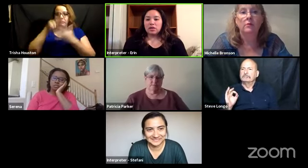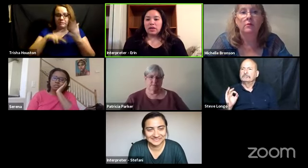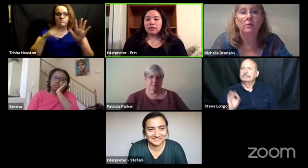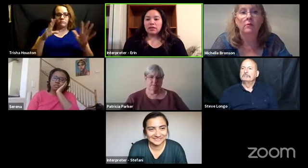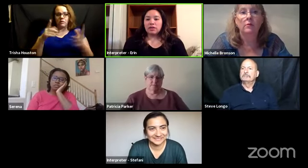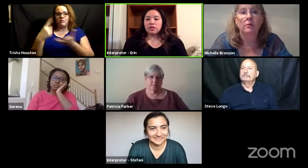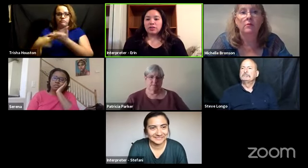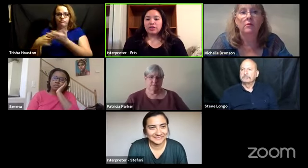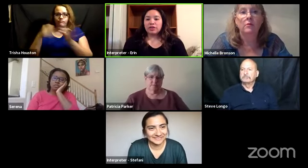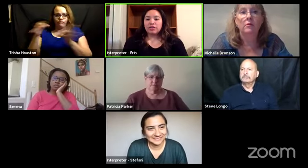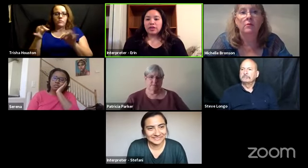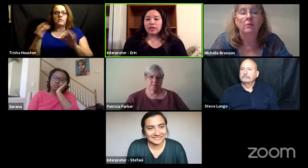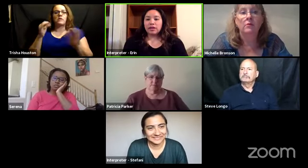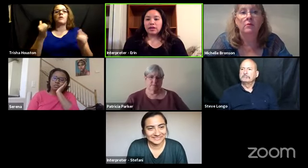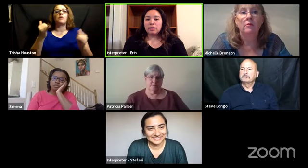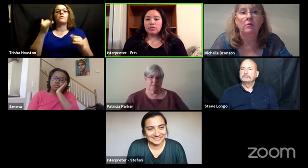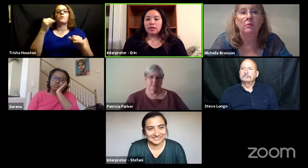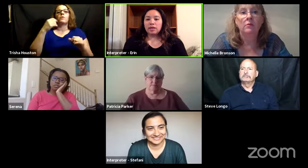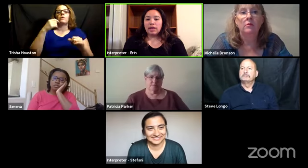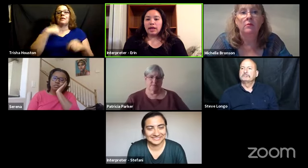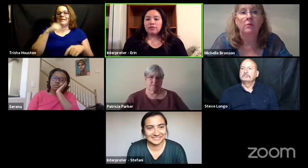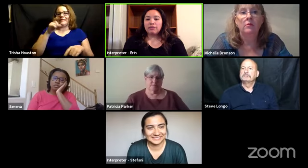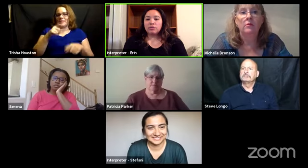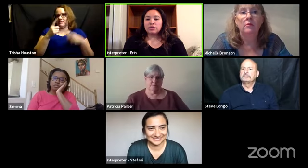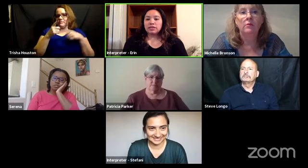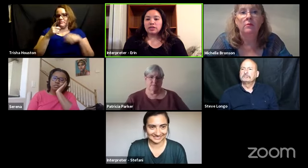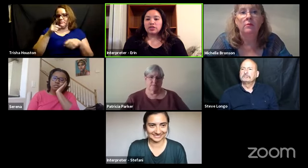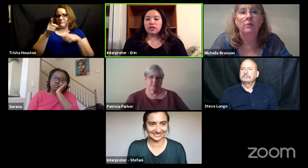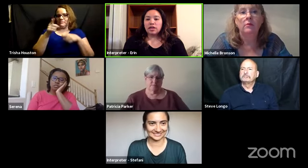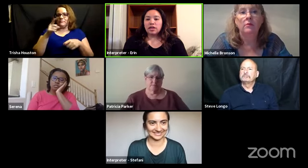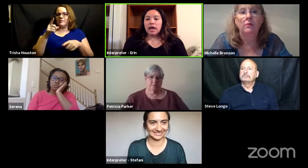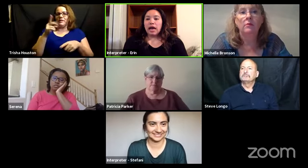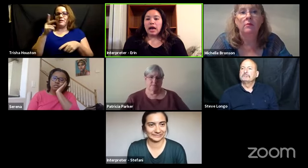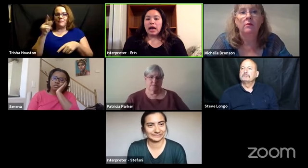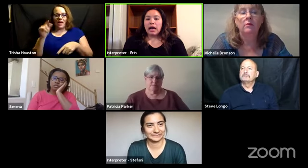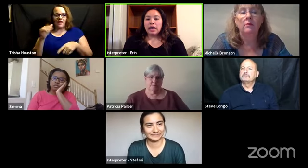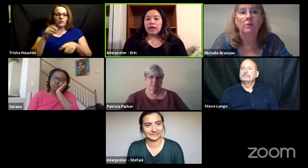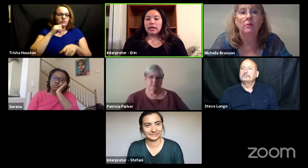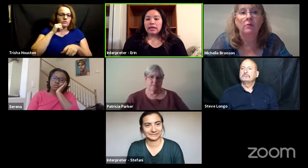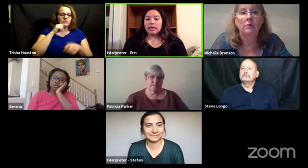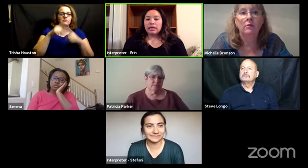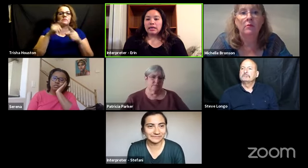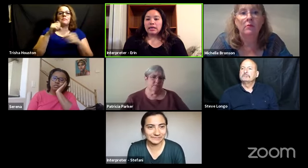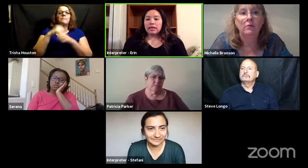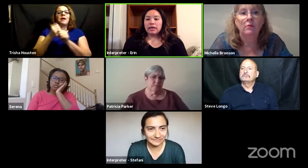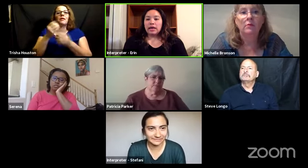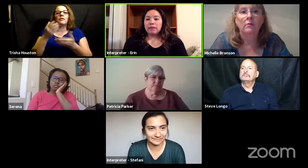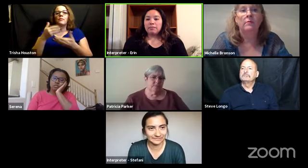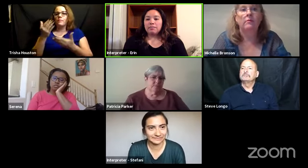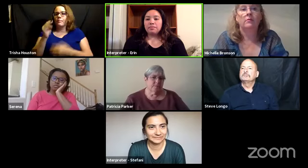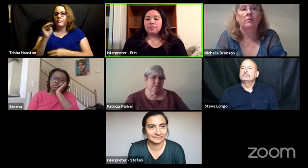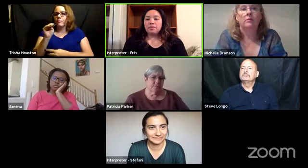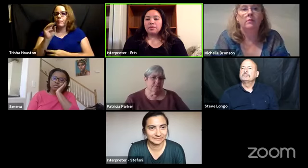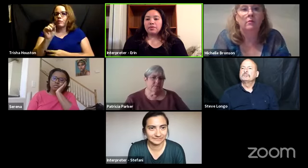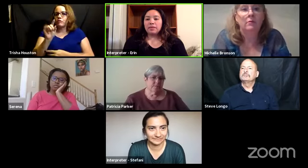Okay, now that you stopped sharing your screen, we can have more discussion. I need somebody